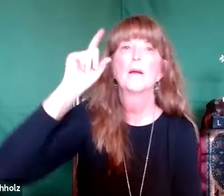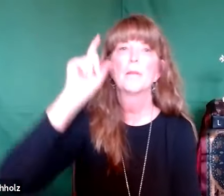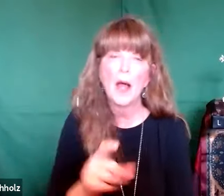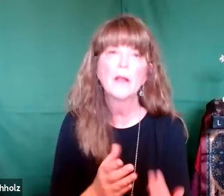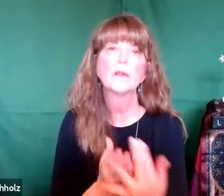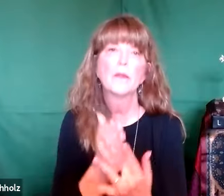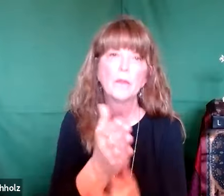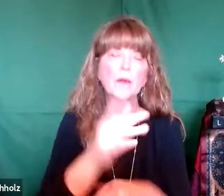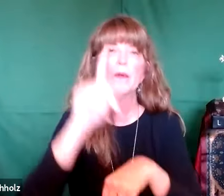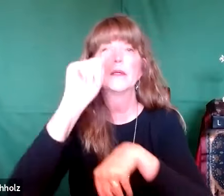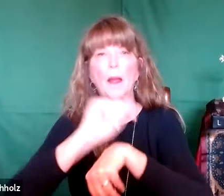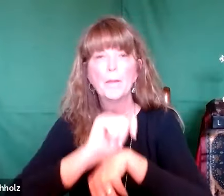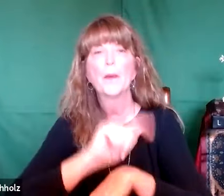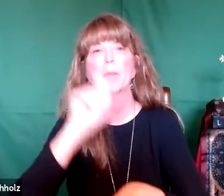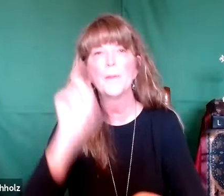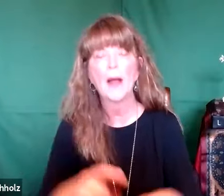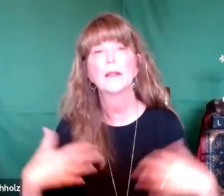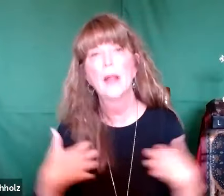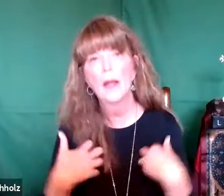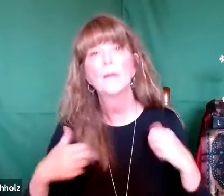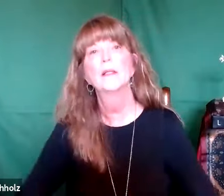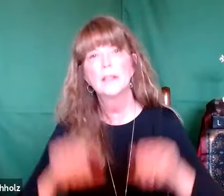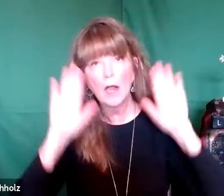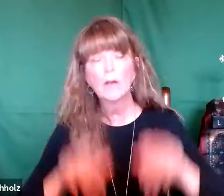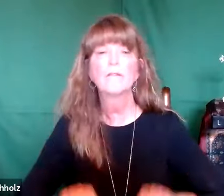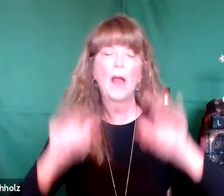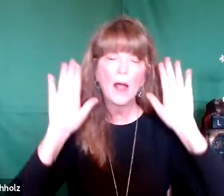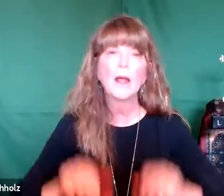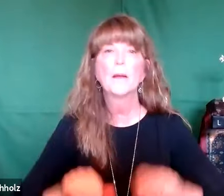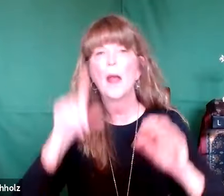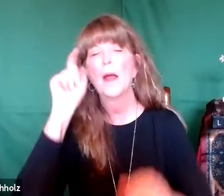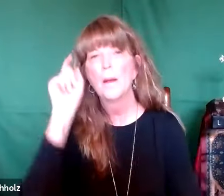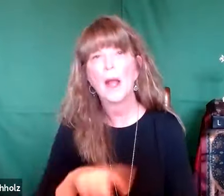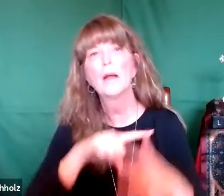The curtain was the barrier that was put into place between people and God because of original sin.